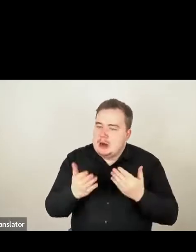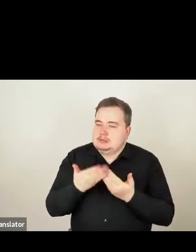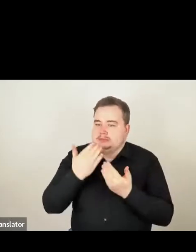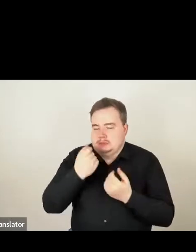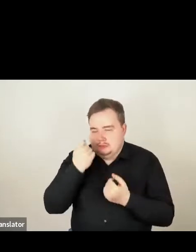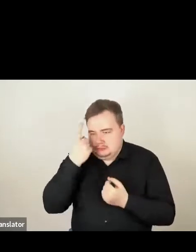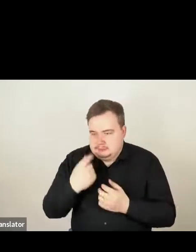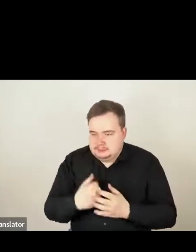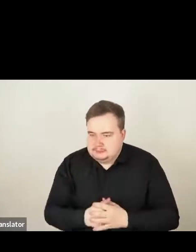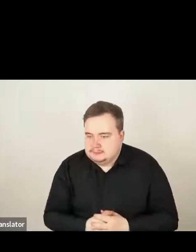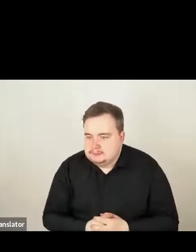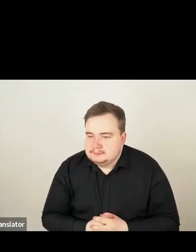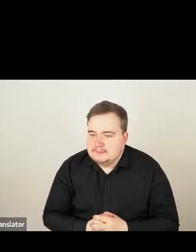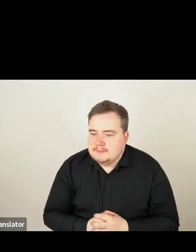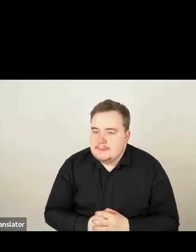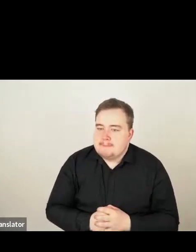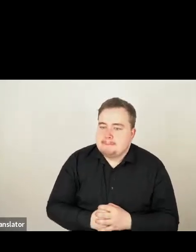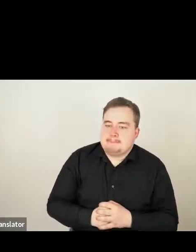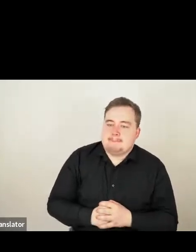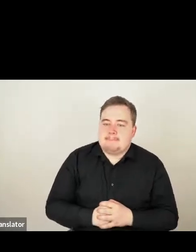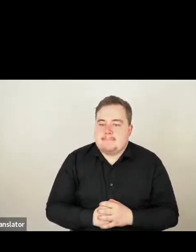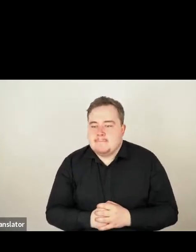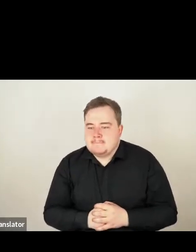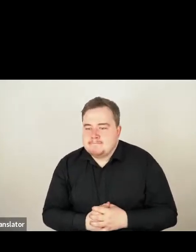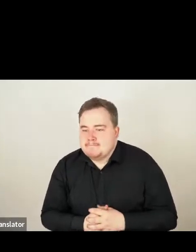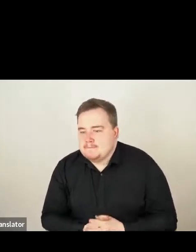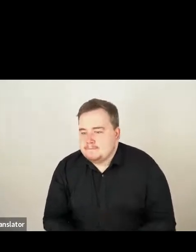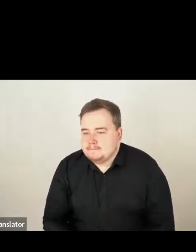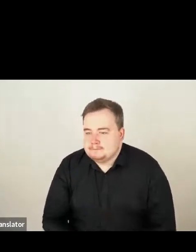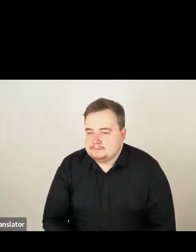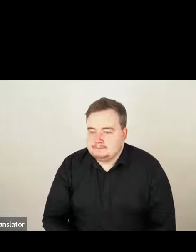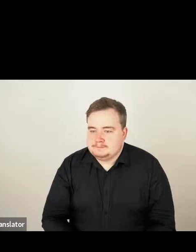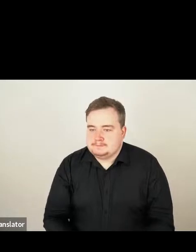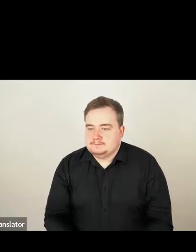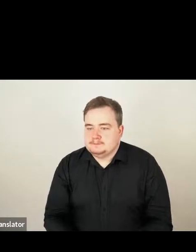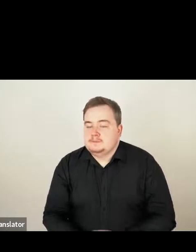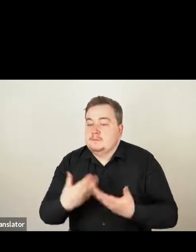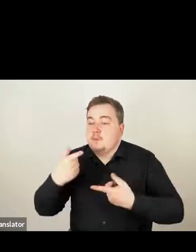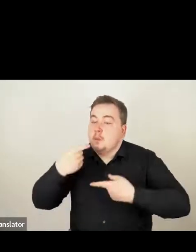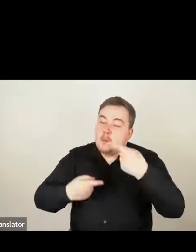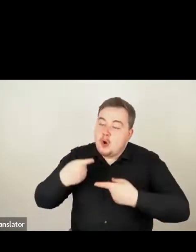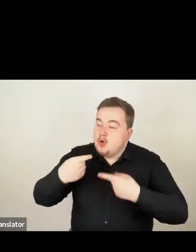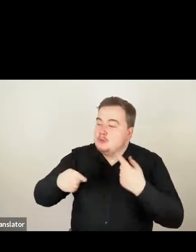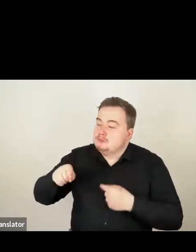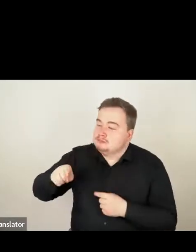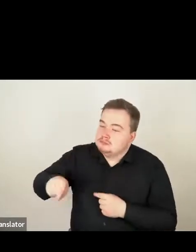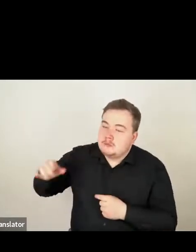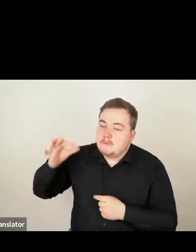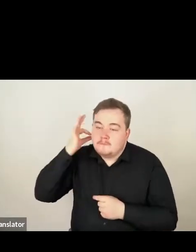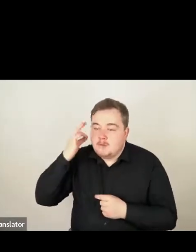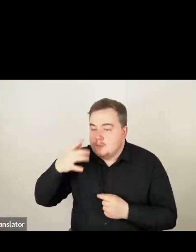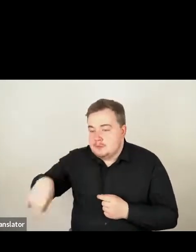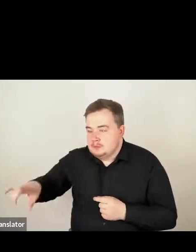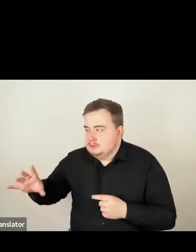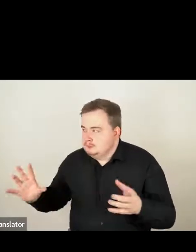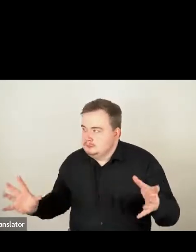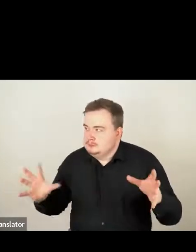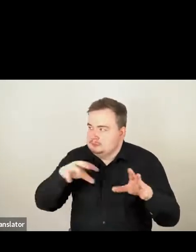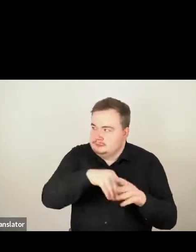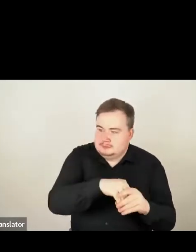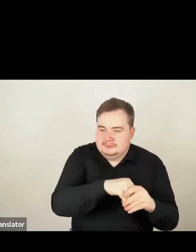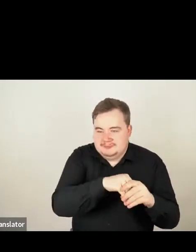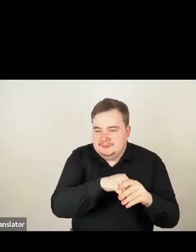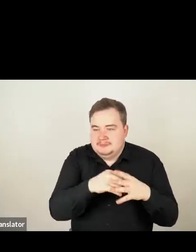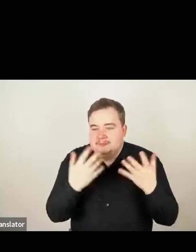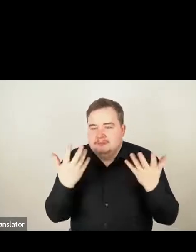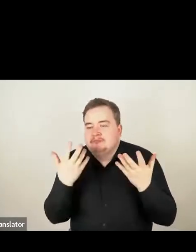gain. Absolutely not. Most politicians that I know, certainly in my country, regardless of whether they're in my political